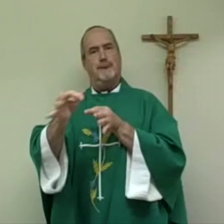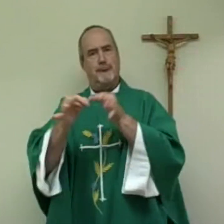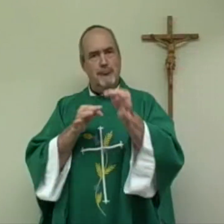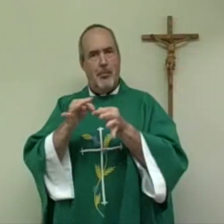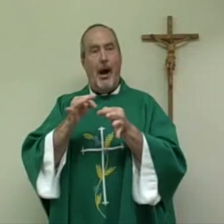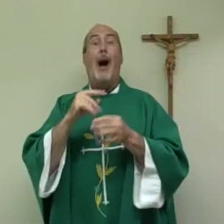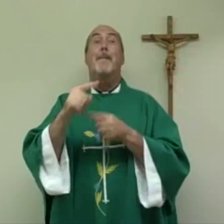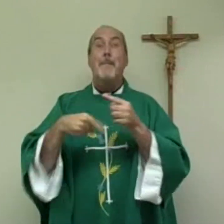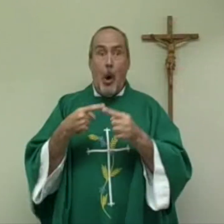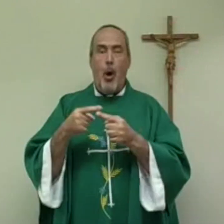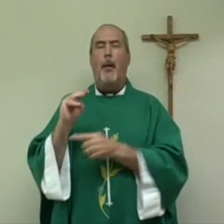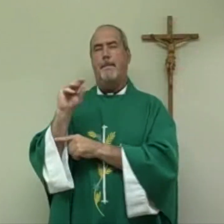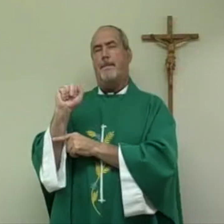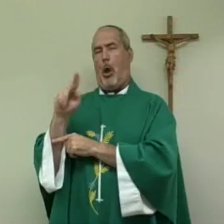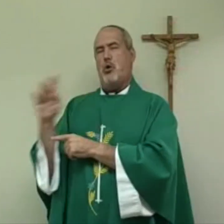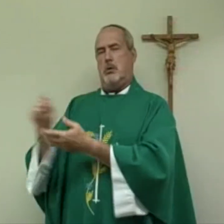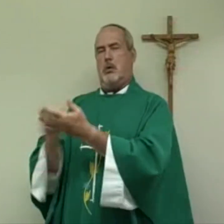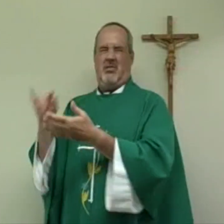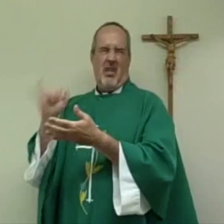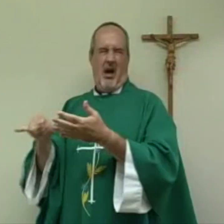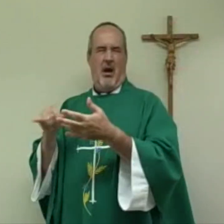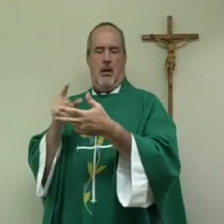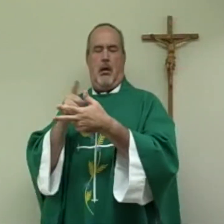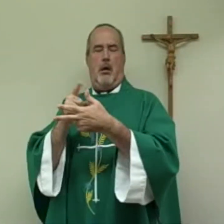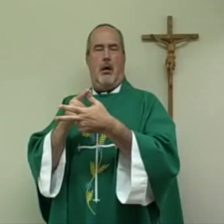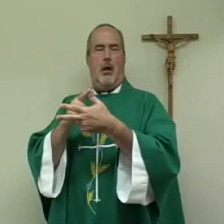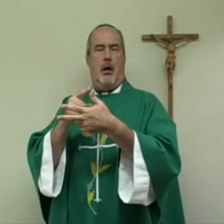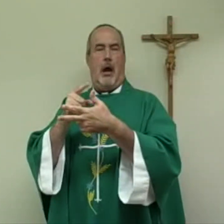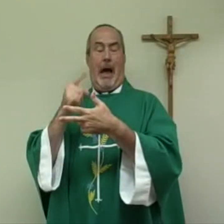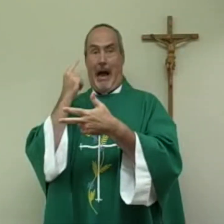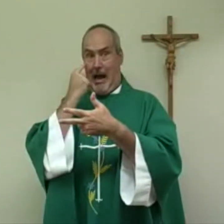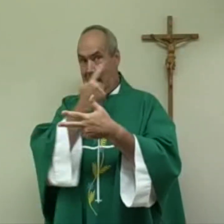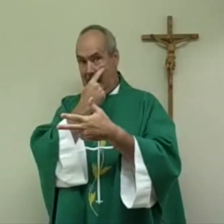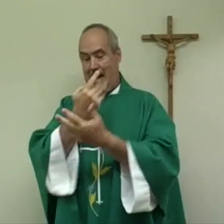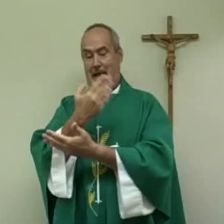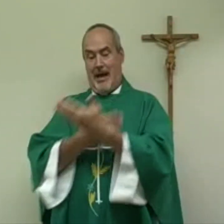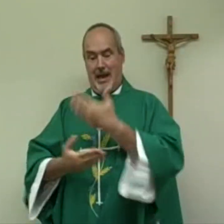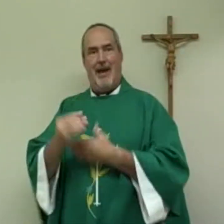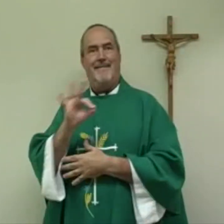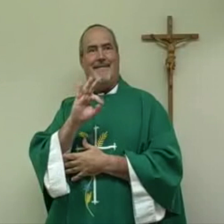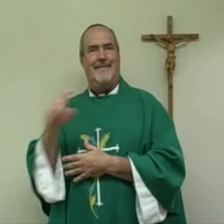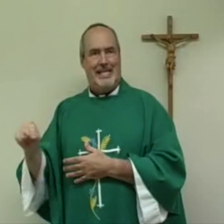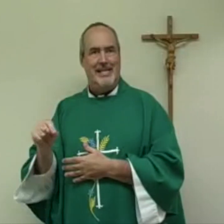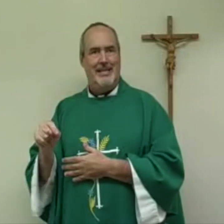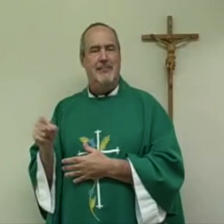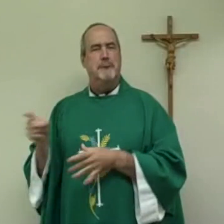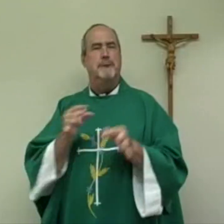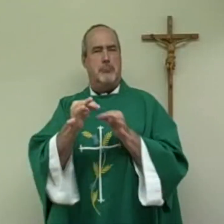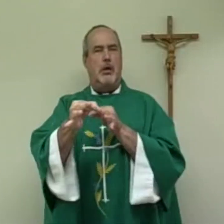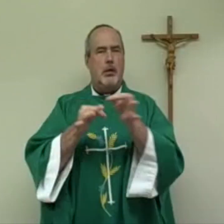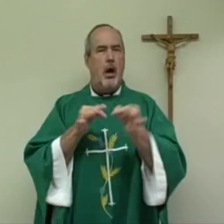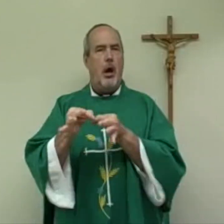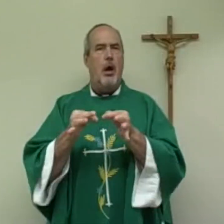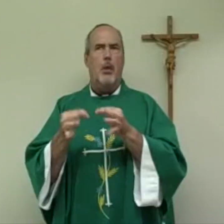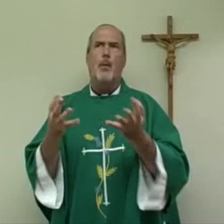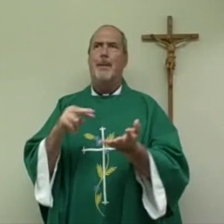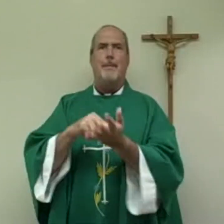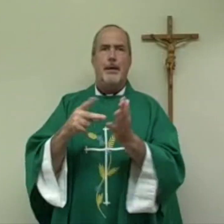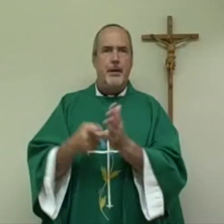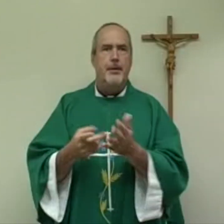basis. He wrote about what Mark said in his gospel, which also referred to the eyes, the hands, and the